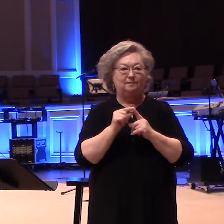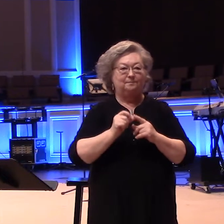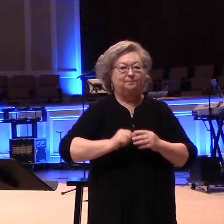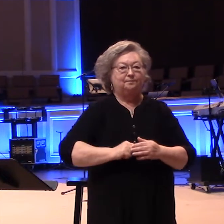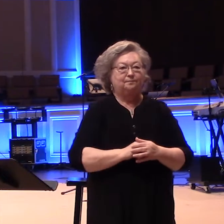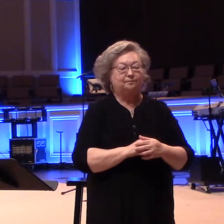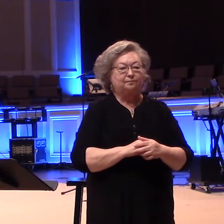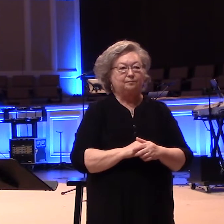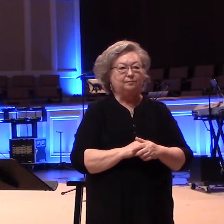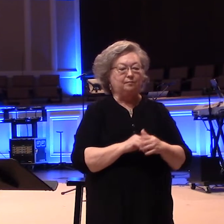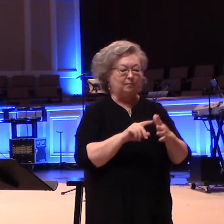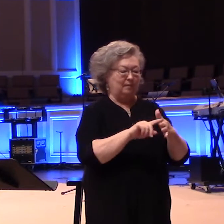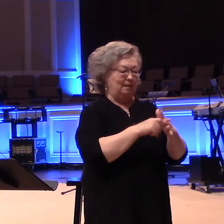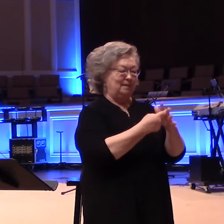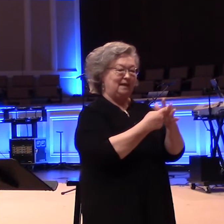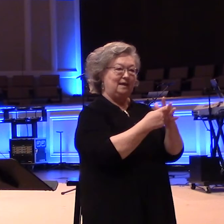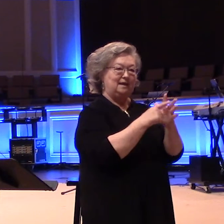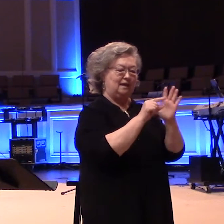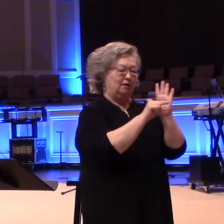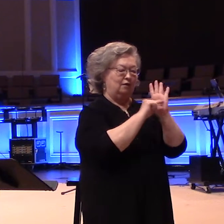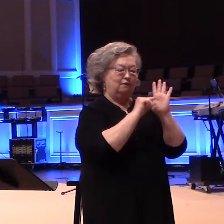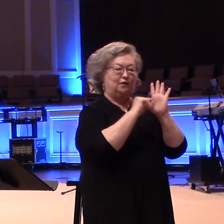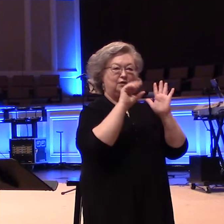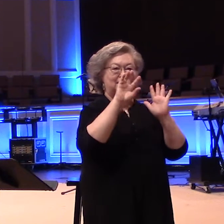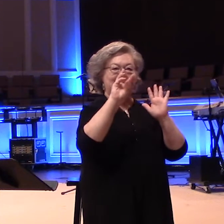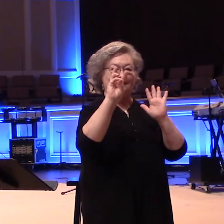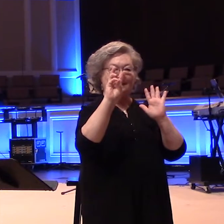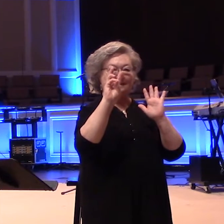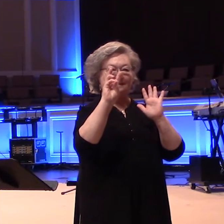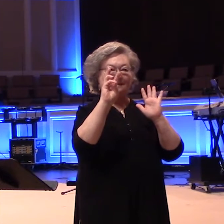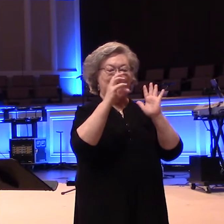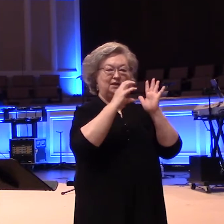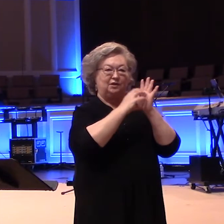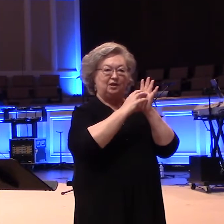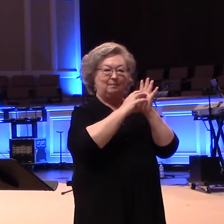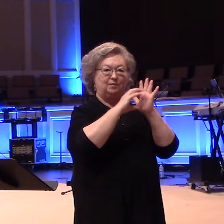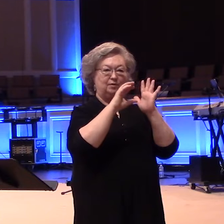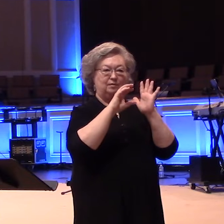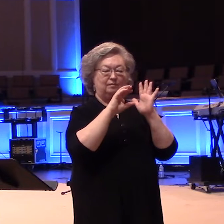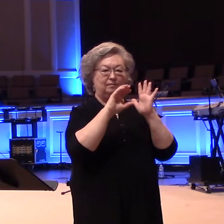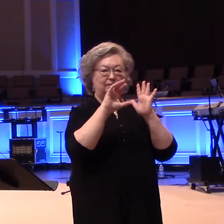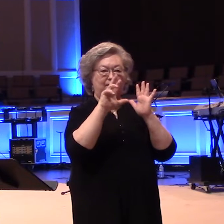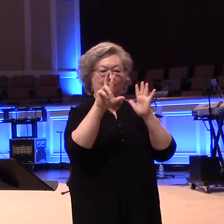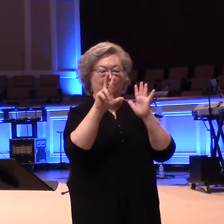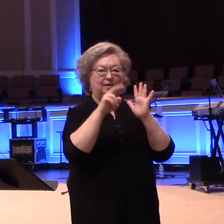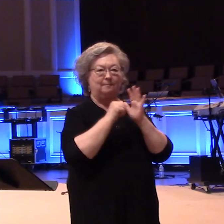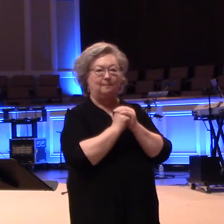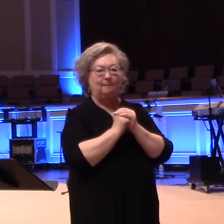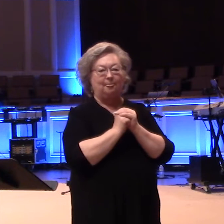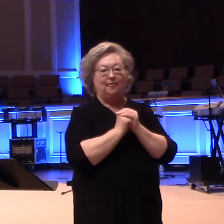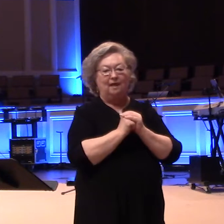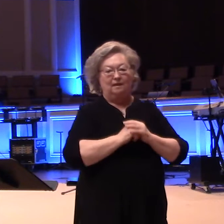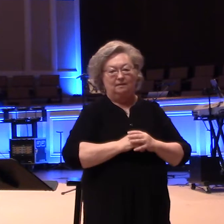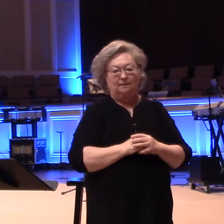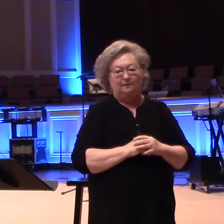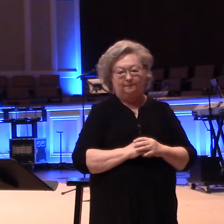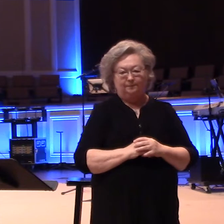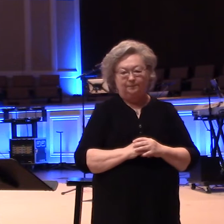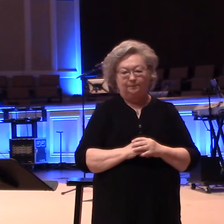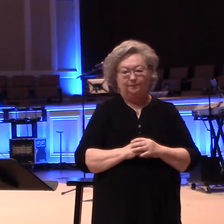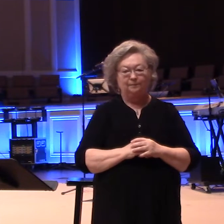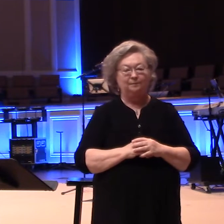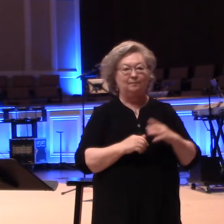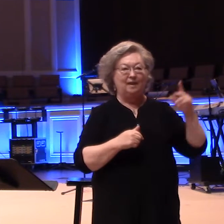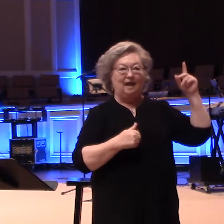Beginning in verse 6 of chapter 3 of Malachi, Here's what the Lord says through his prophet.